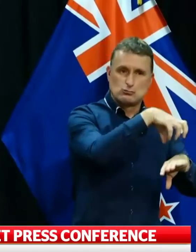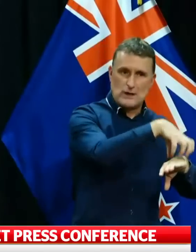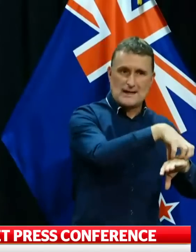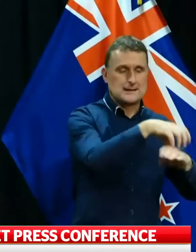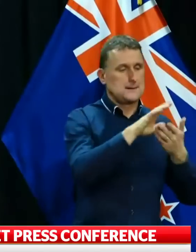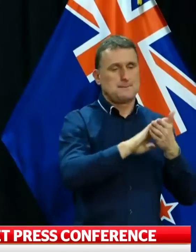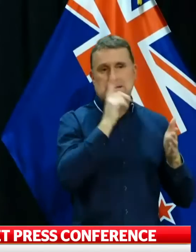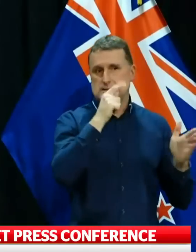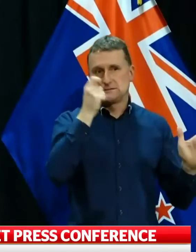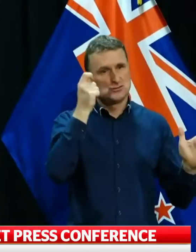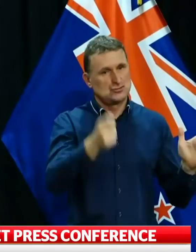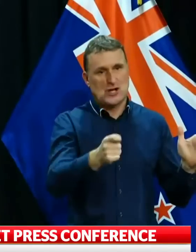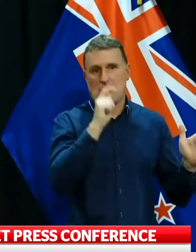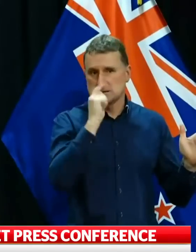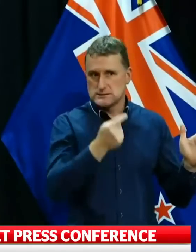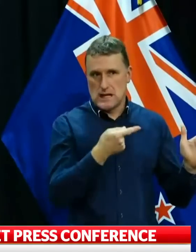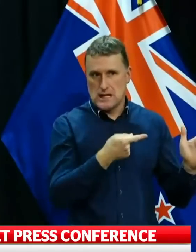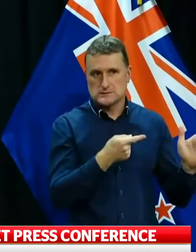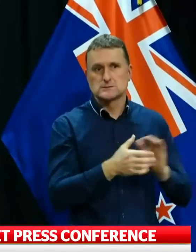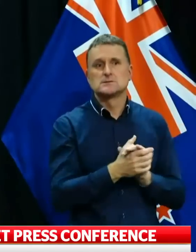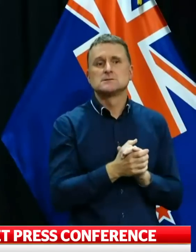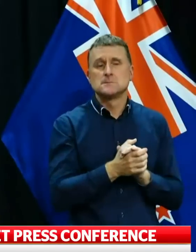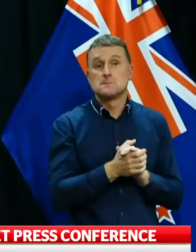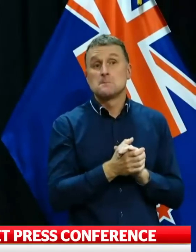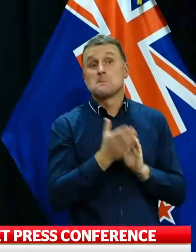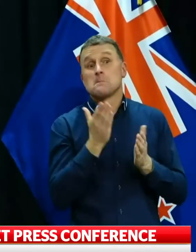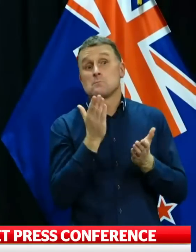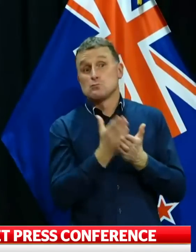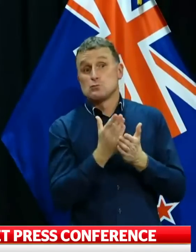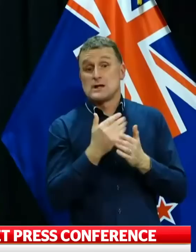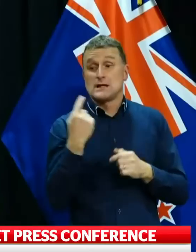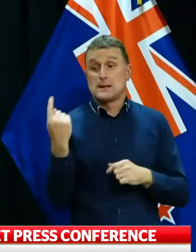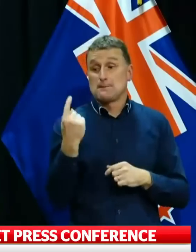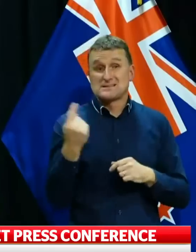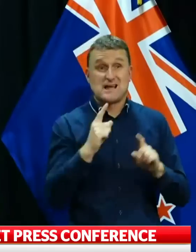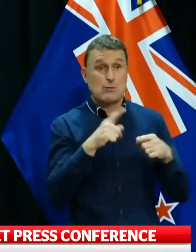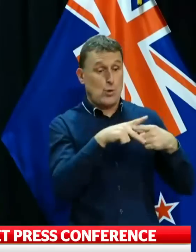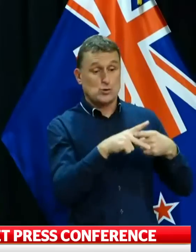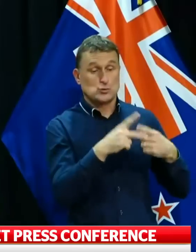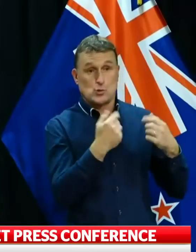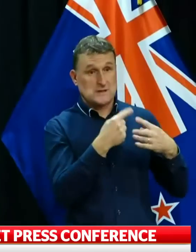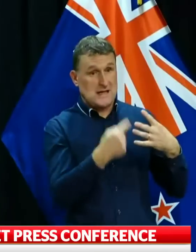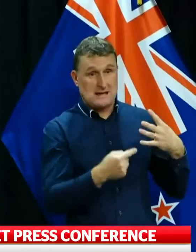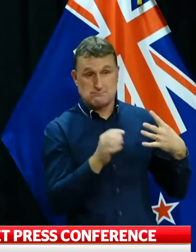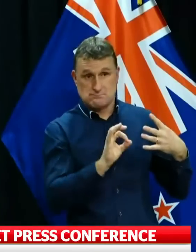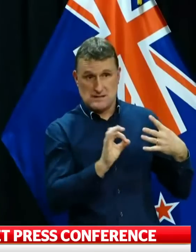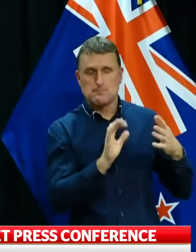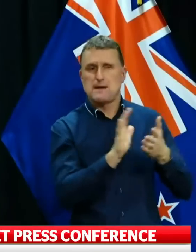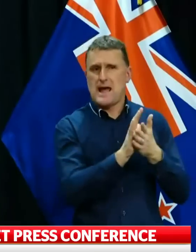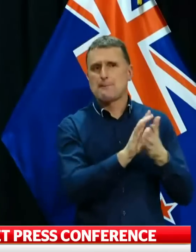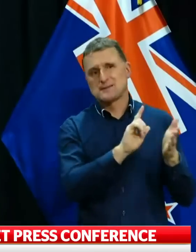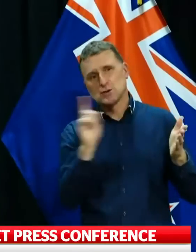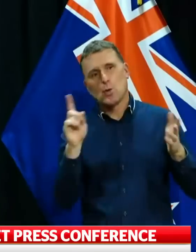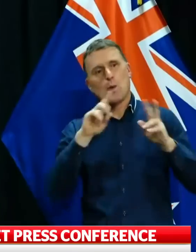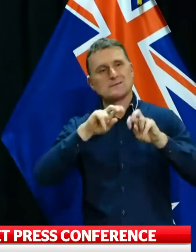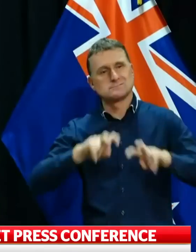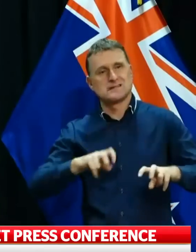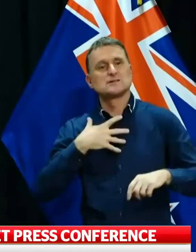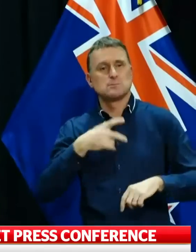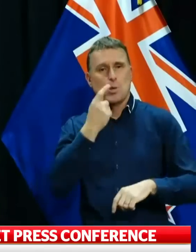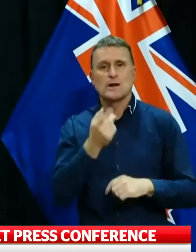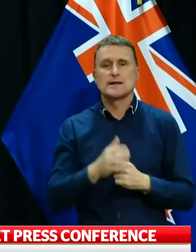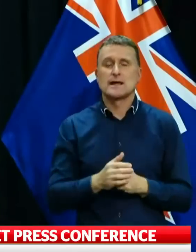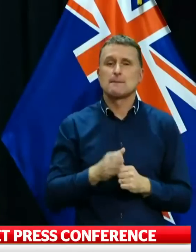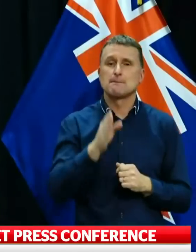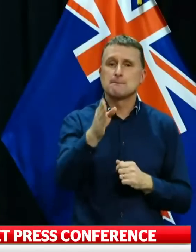detail of the case. I couldn't speak to the specifics of what tools might be available, but I'm happy to go away and look at the question. Could you just outline